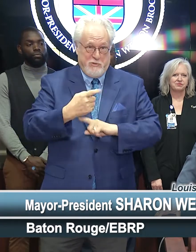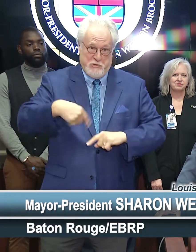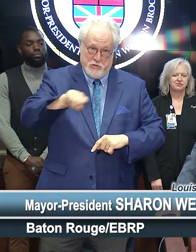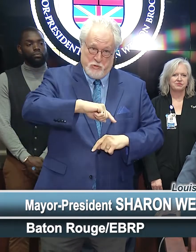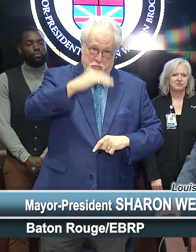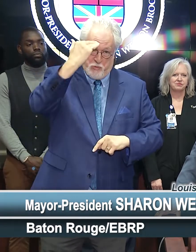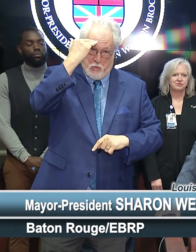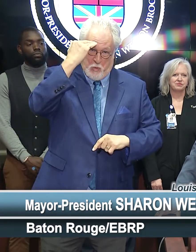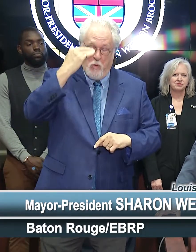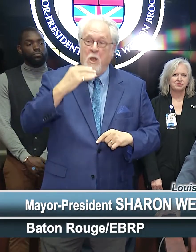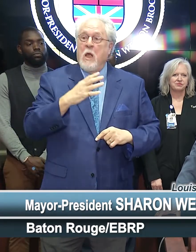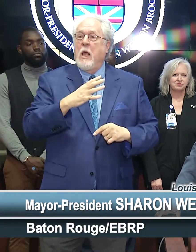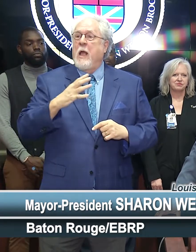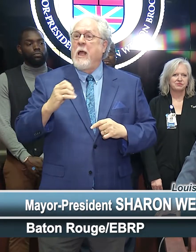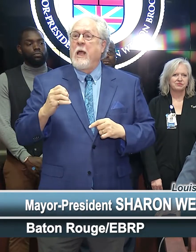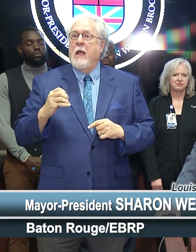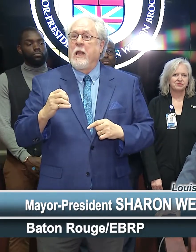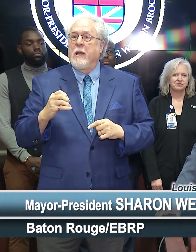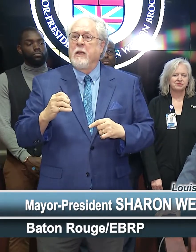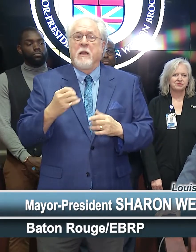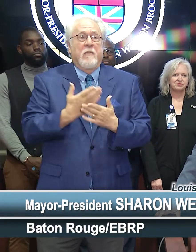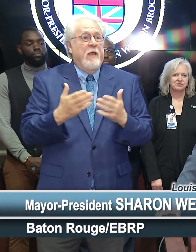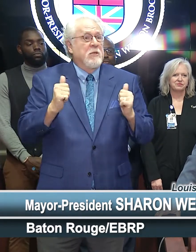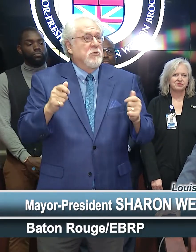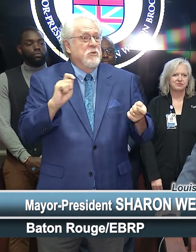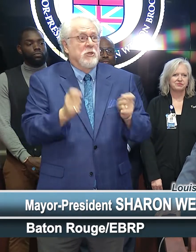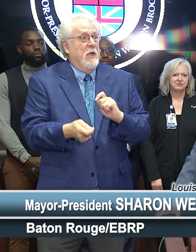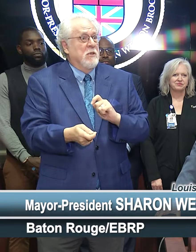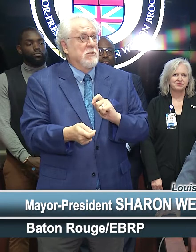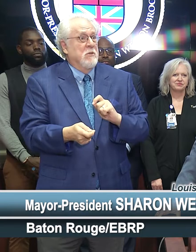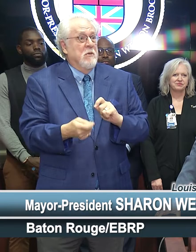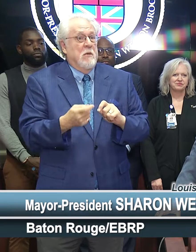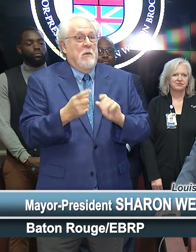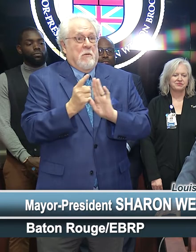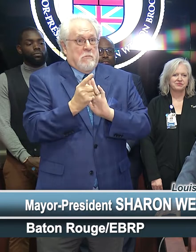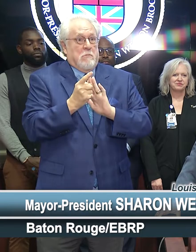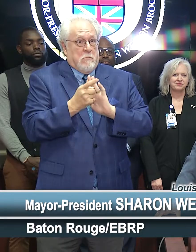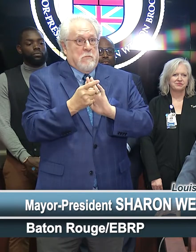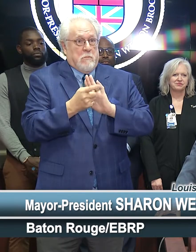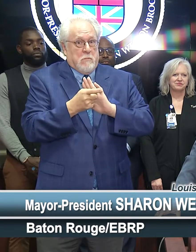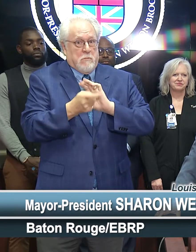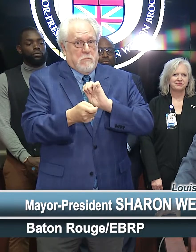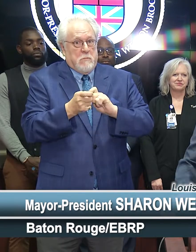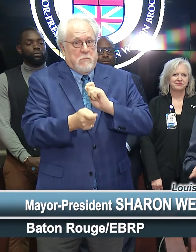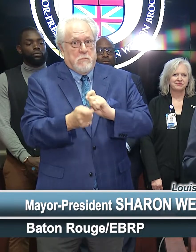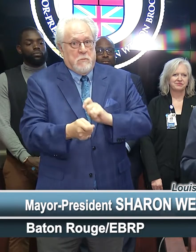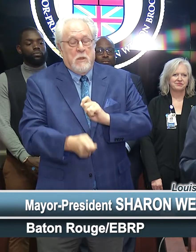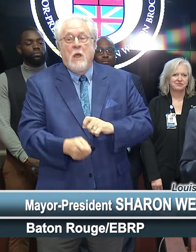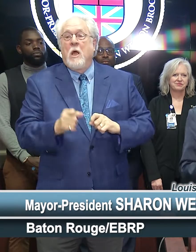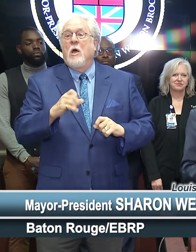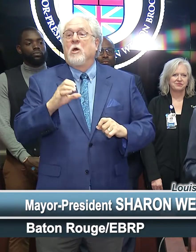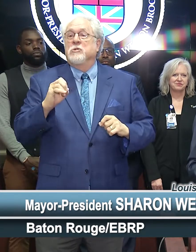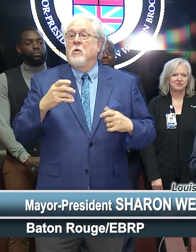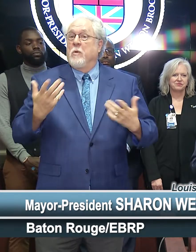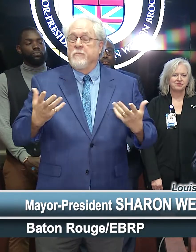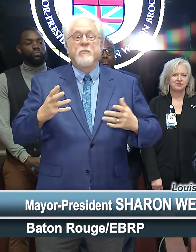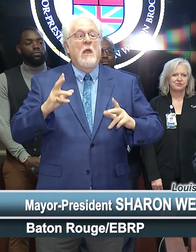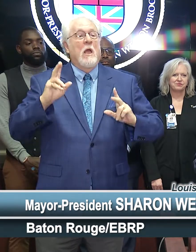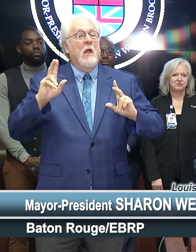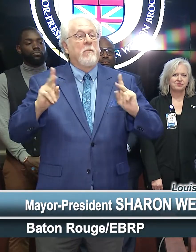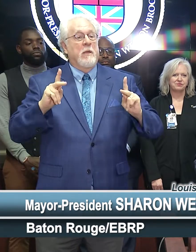now, and things could change from moment to moment. So the public needs to take